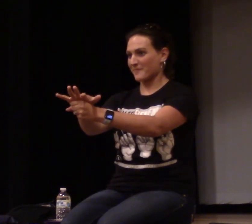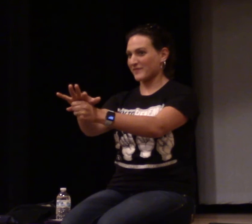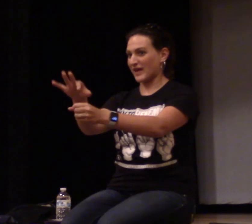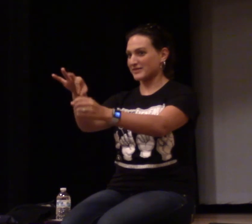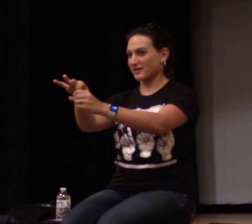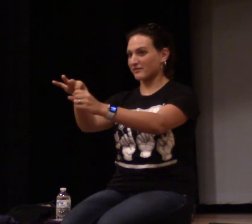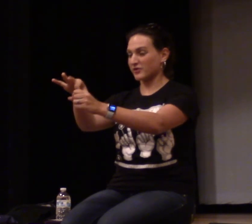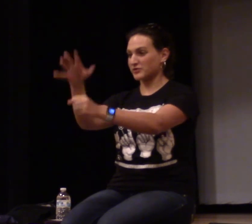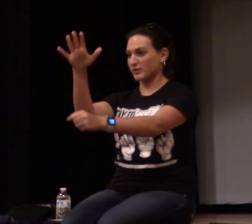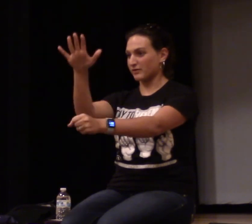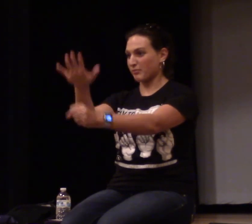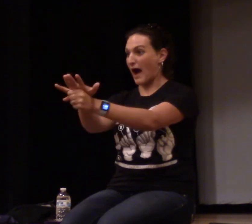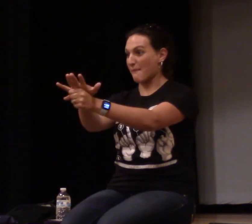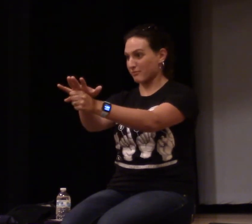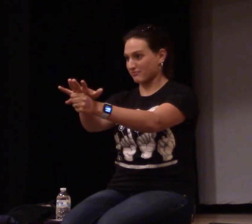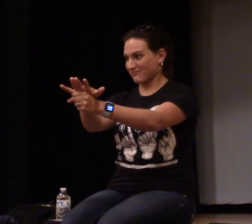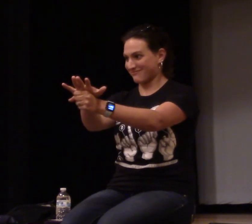Not to get confused with pop.